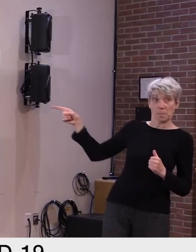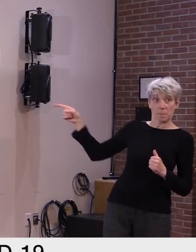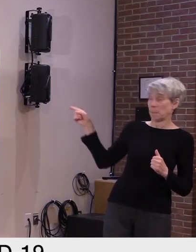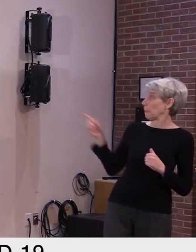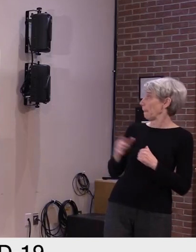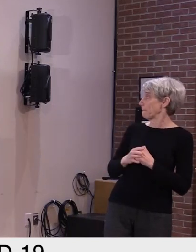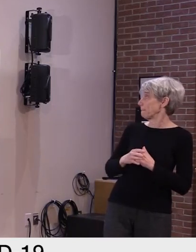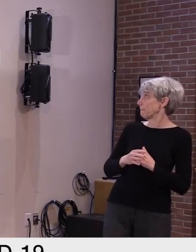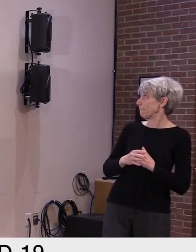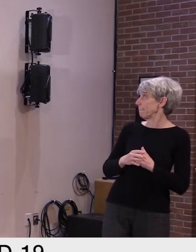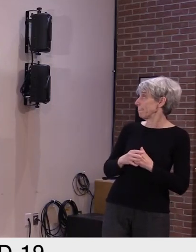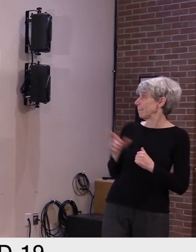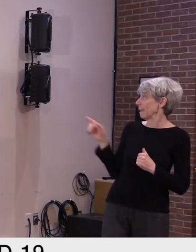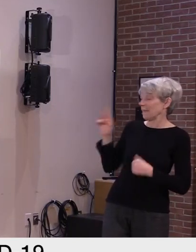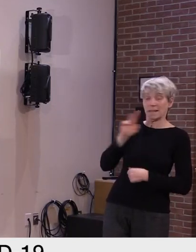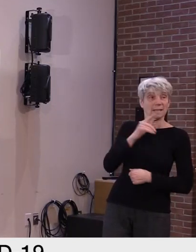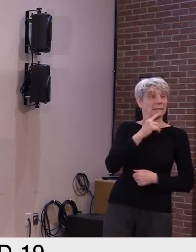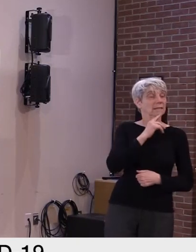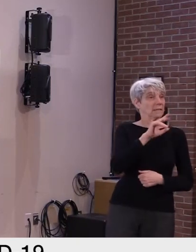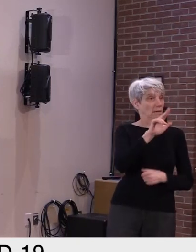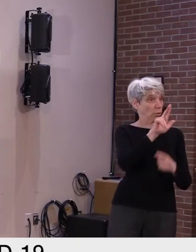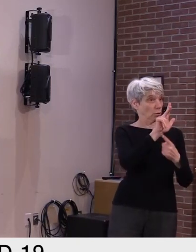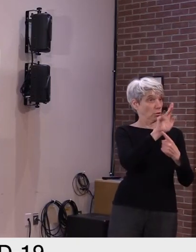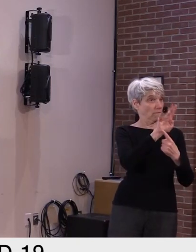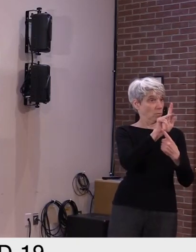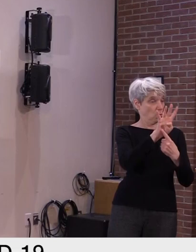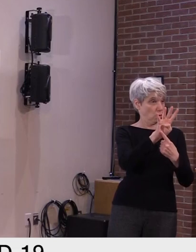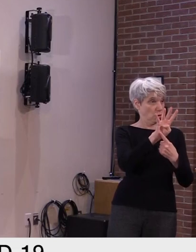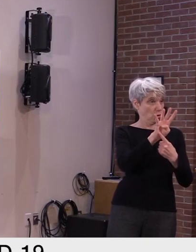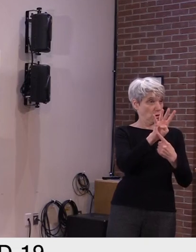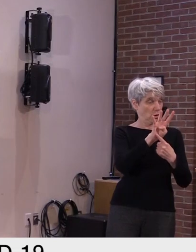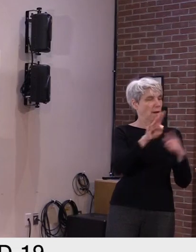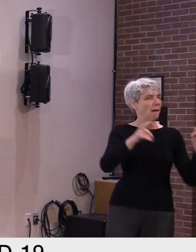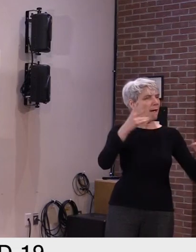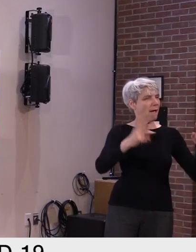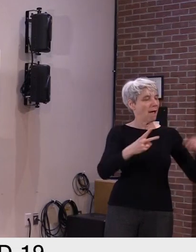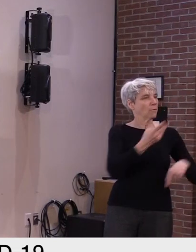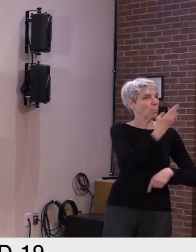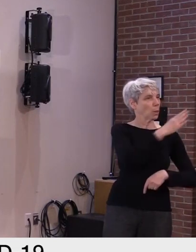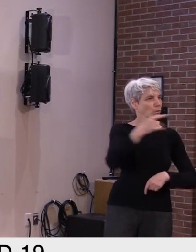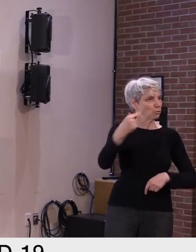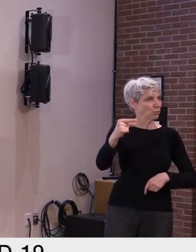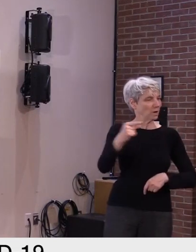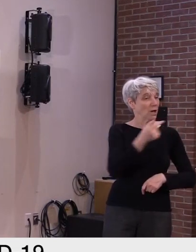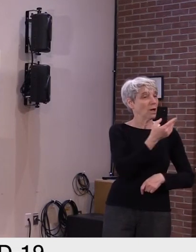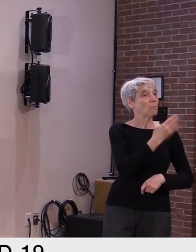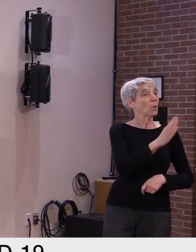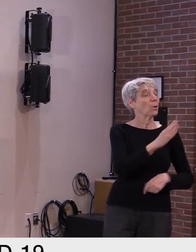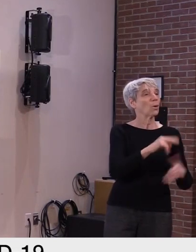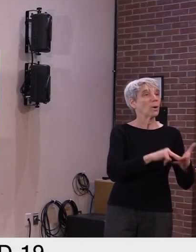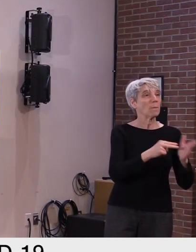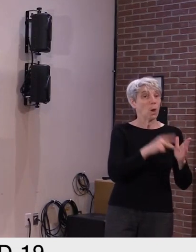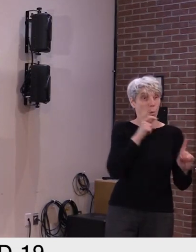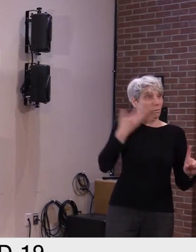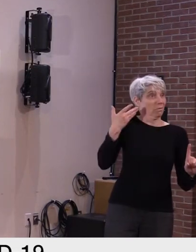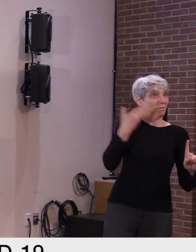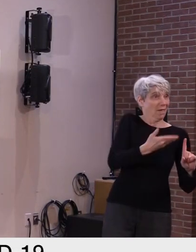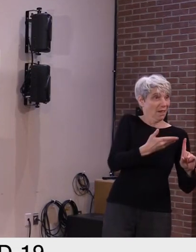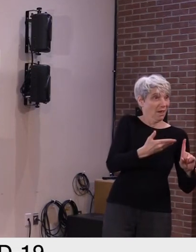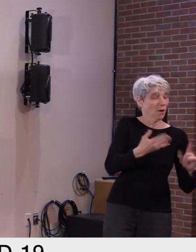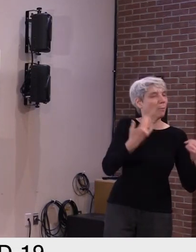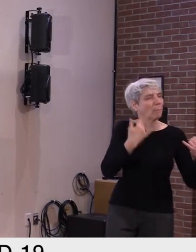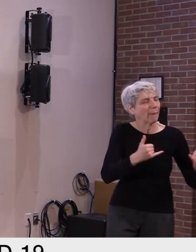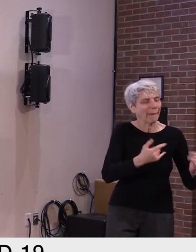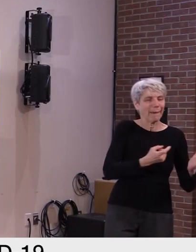Half of those we call primary infections, meaning related to the events at the hockey